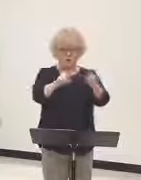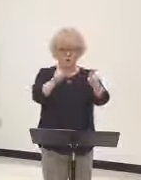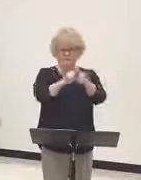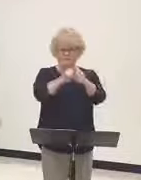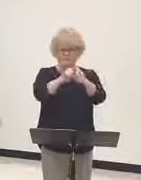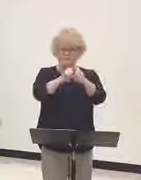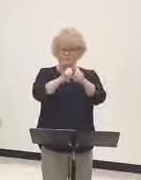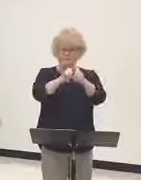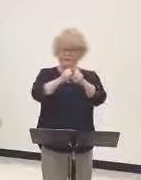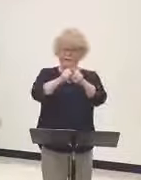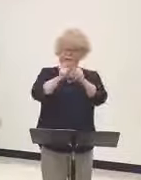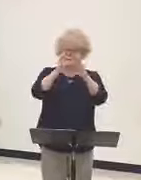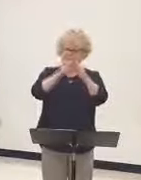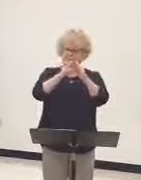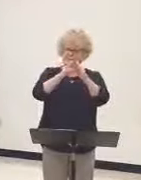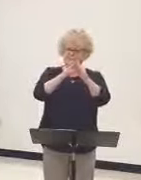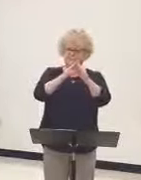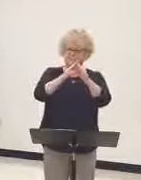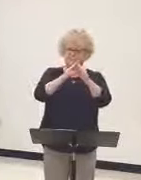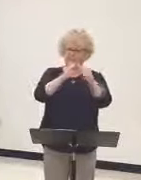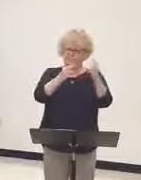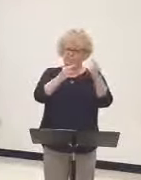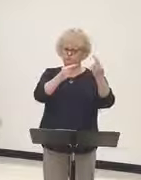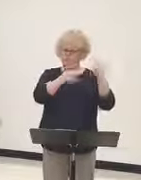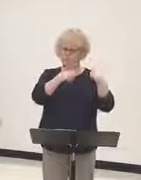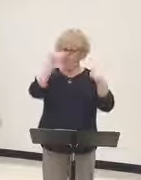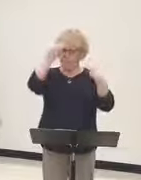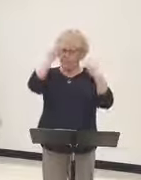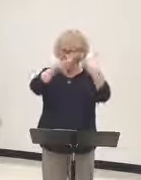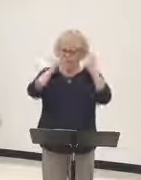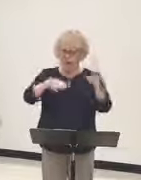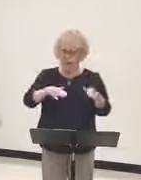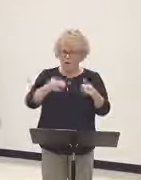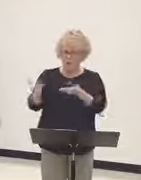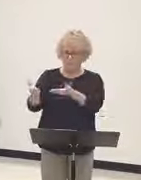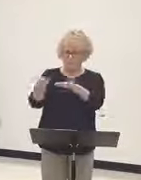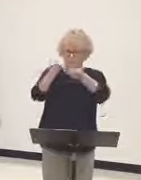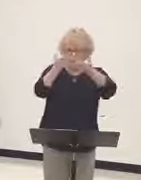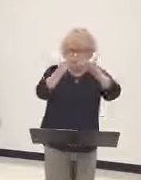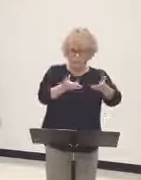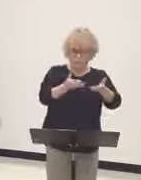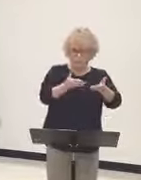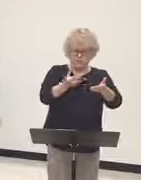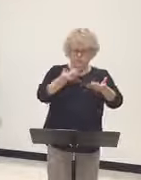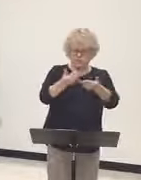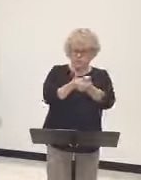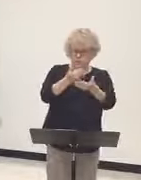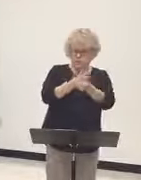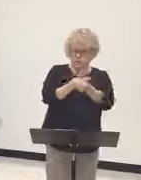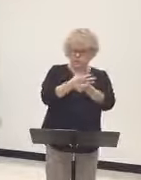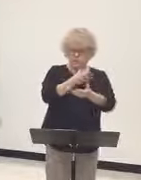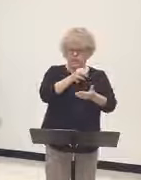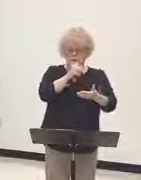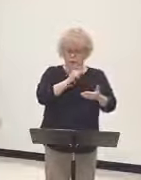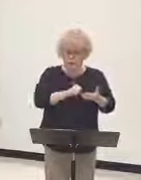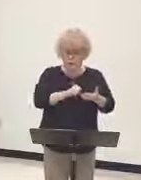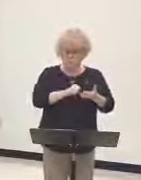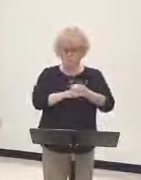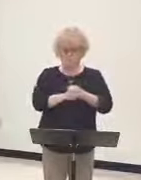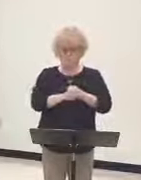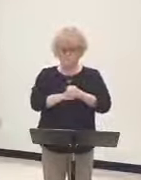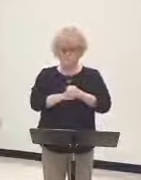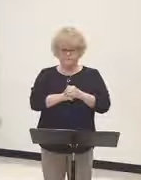the head of a household, who brings from his storeroom both the new and the